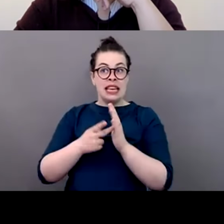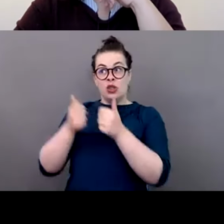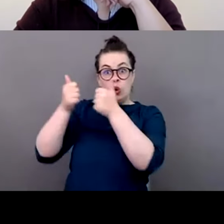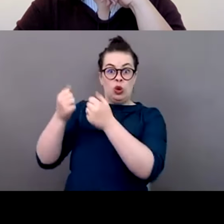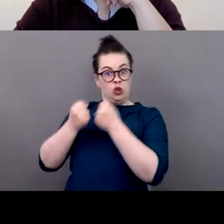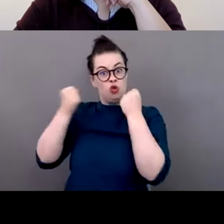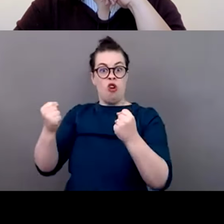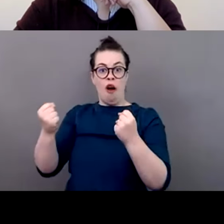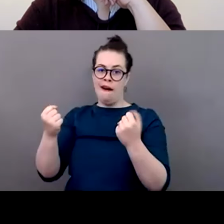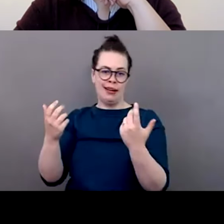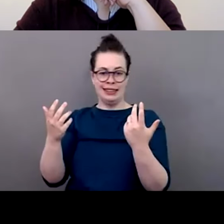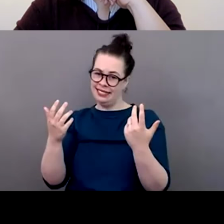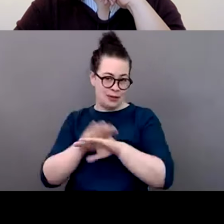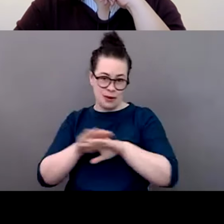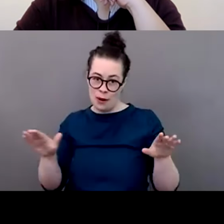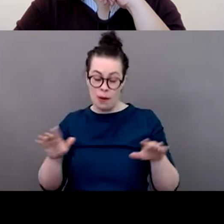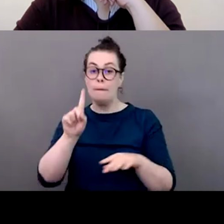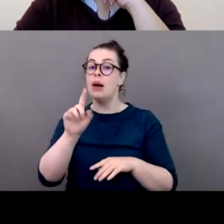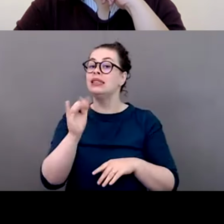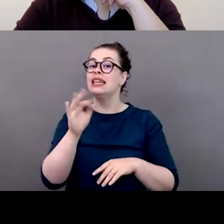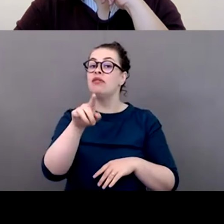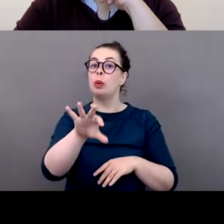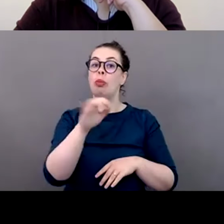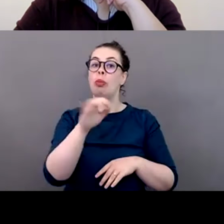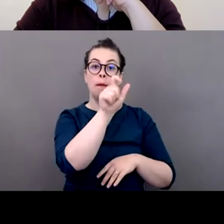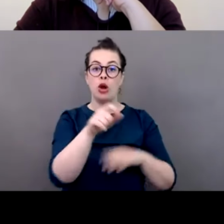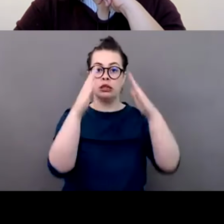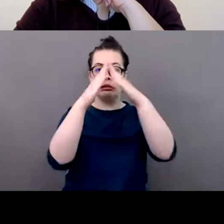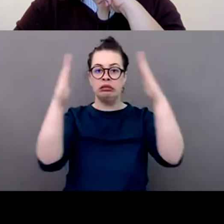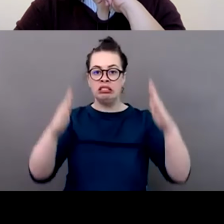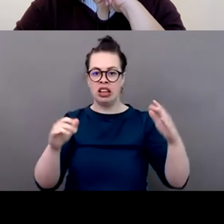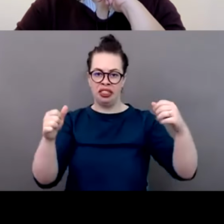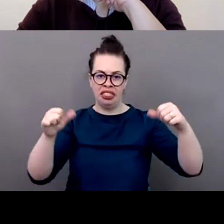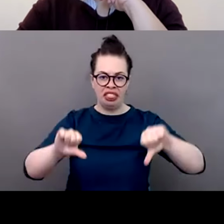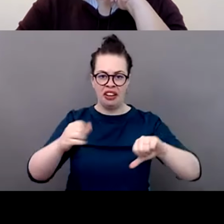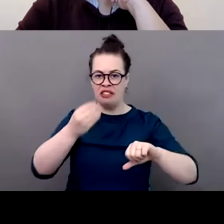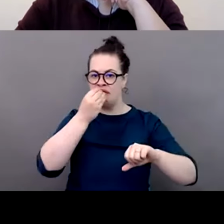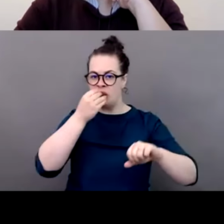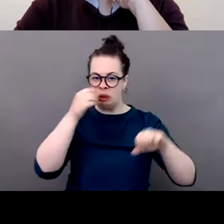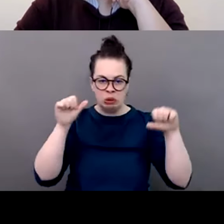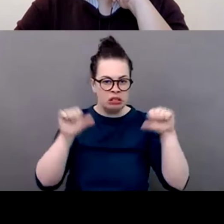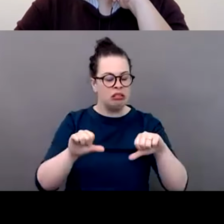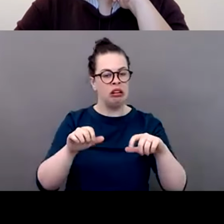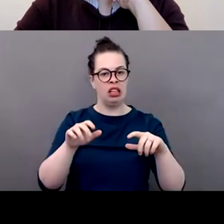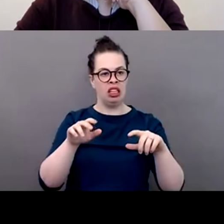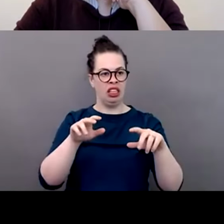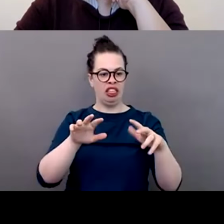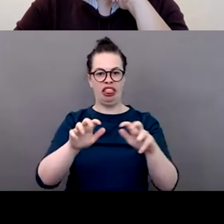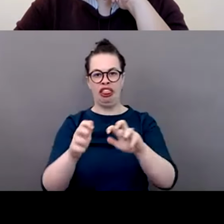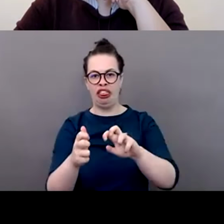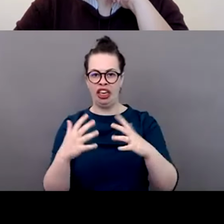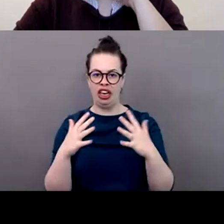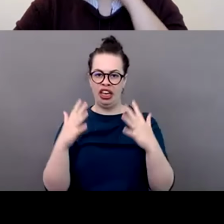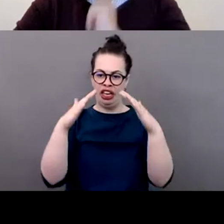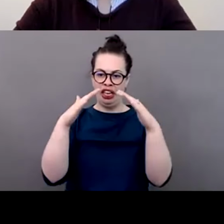case from a horrible institution, again, for the general principle, it should not be relevant, but it will be relevant in